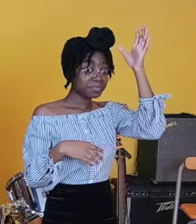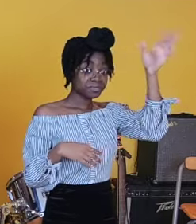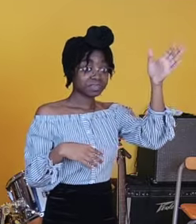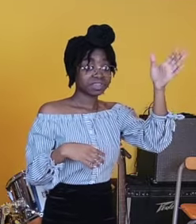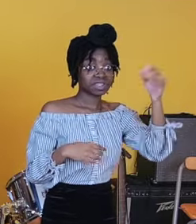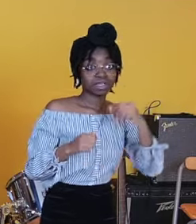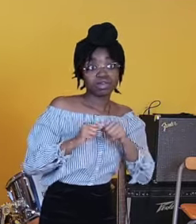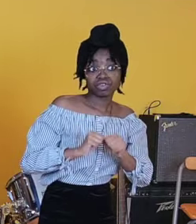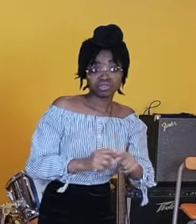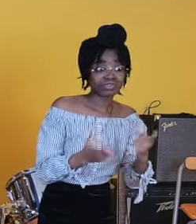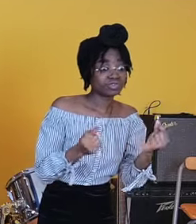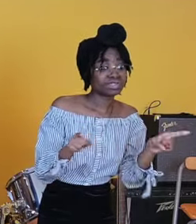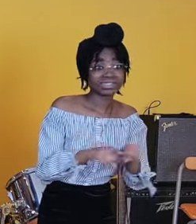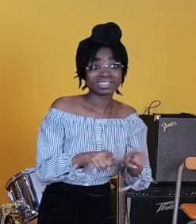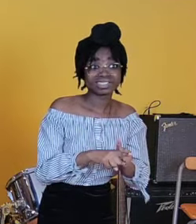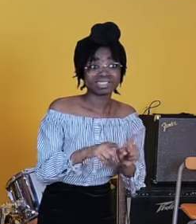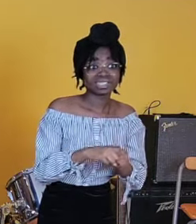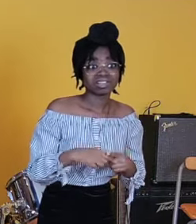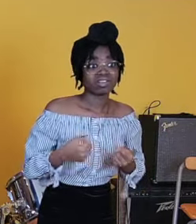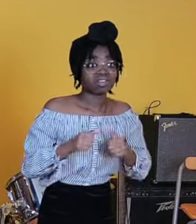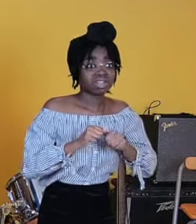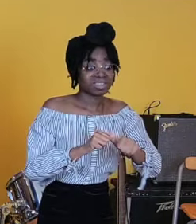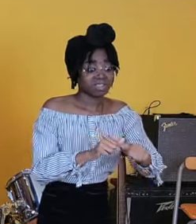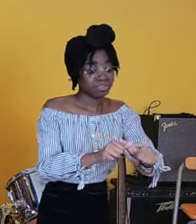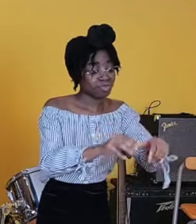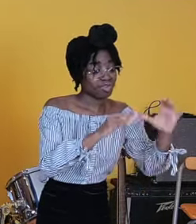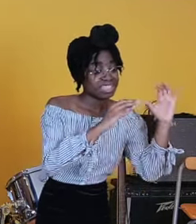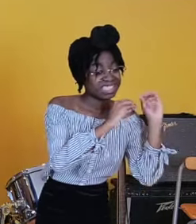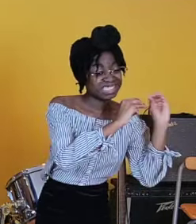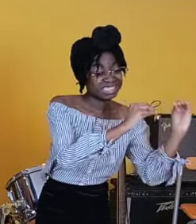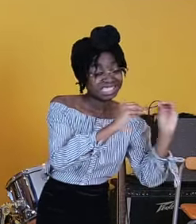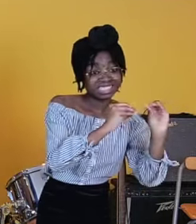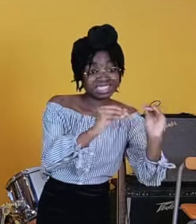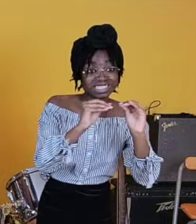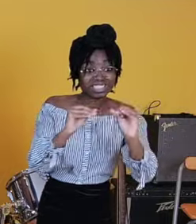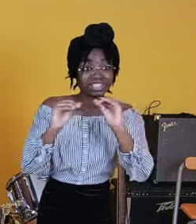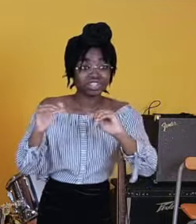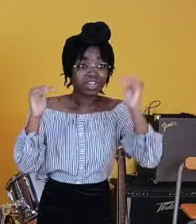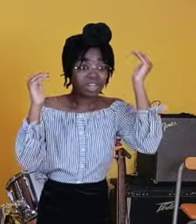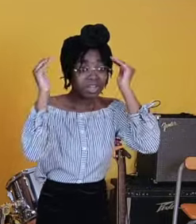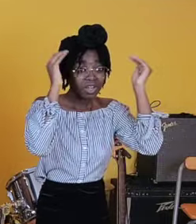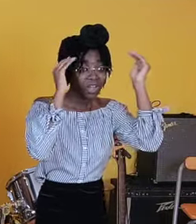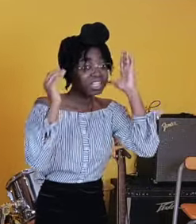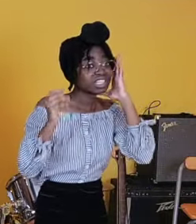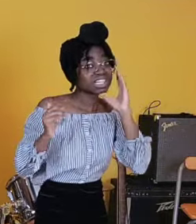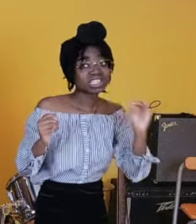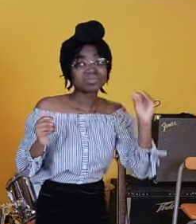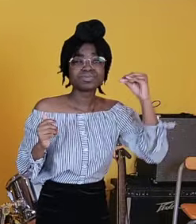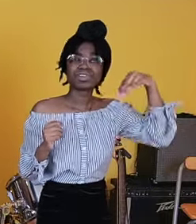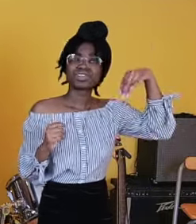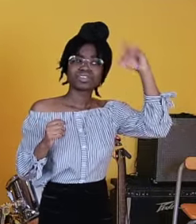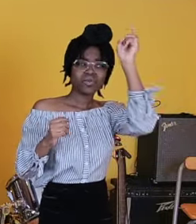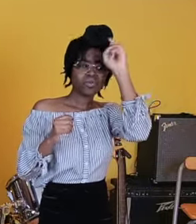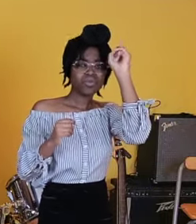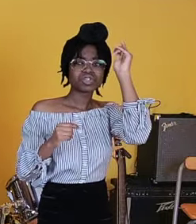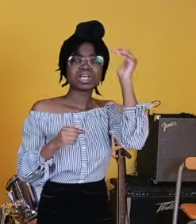You continue to do the same thing. You continue to pass on the knowledge, the experience, the wisdom, what you've learned in